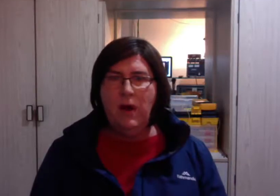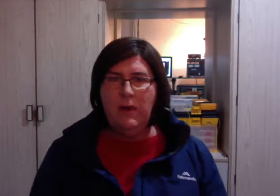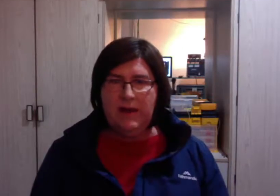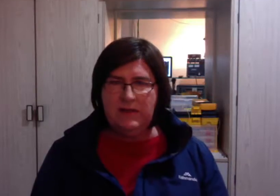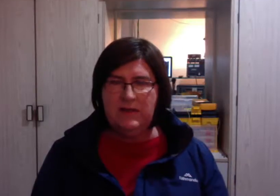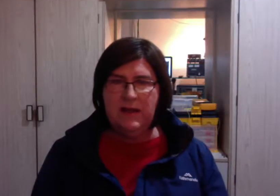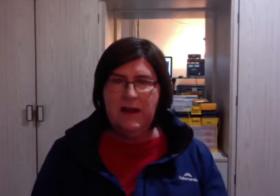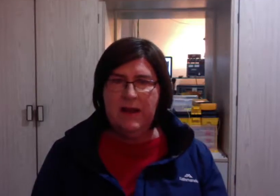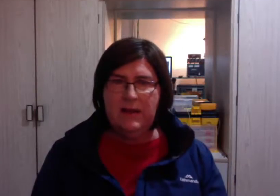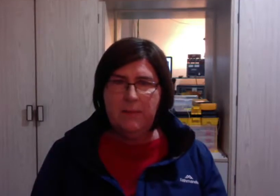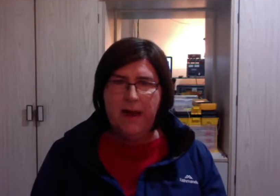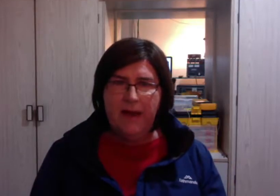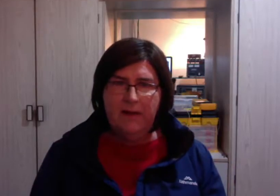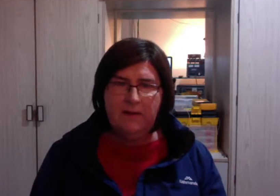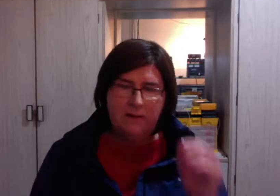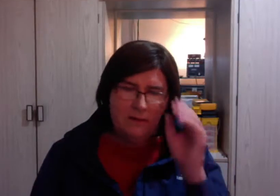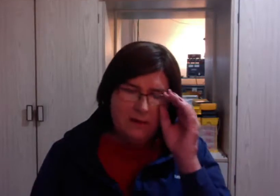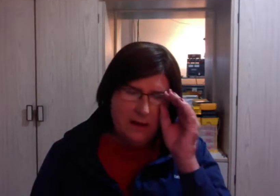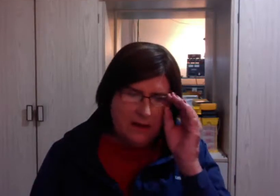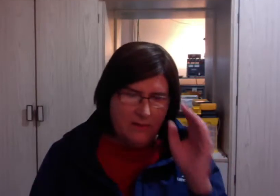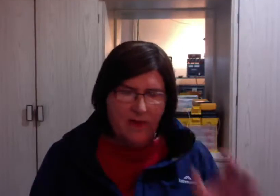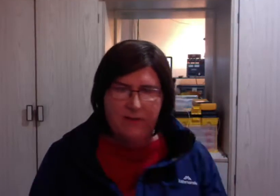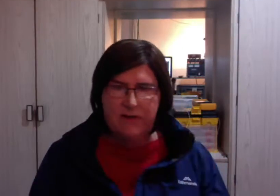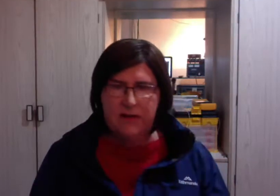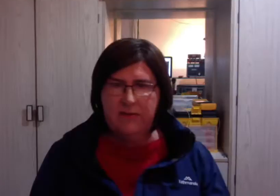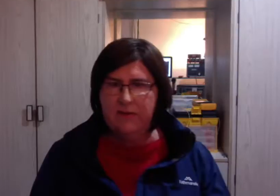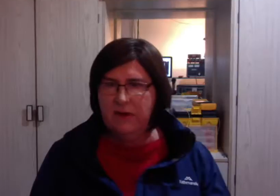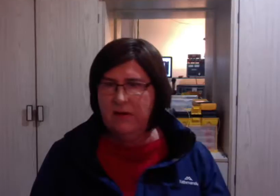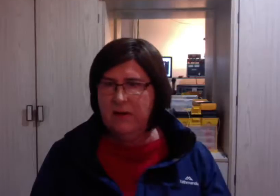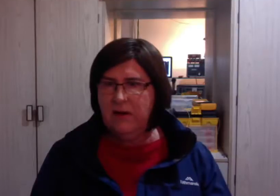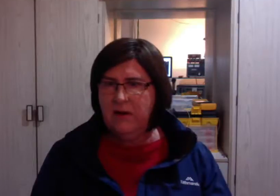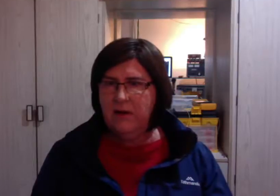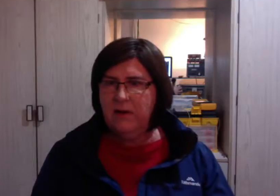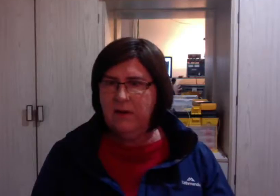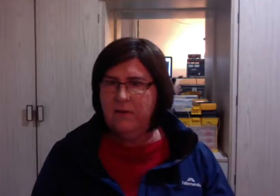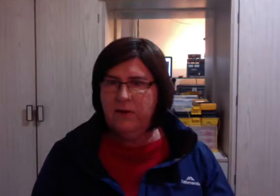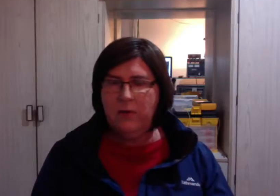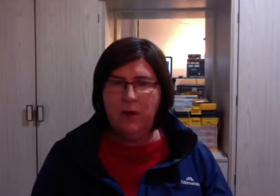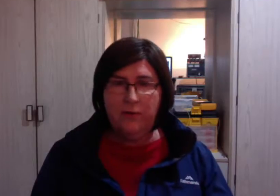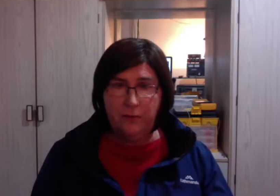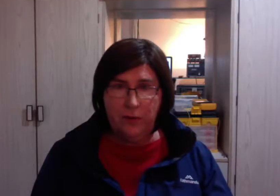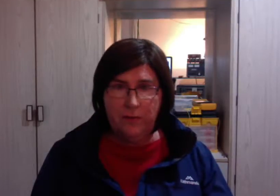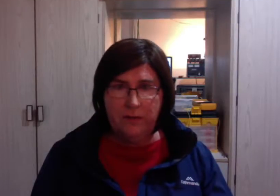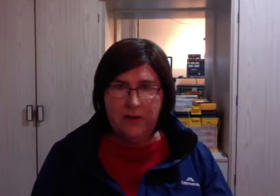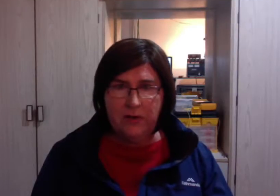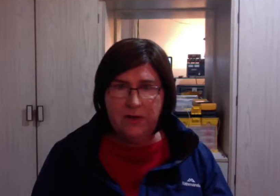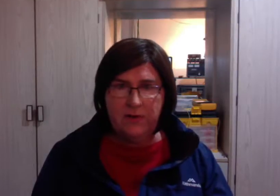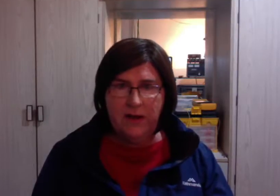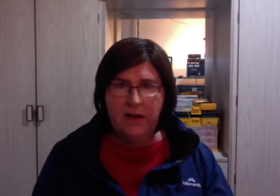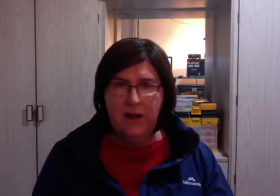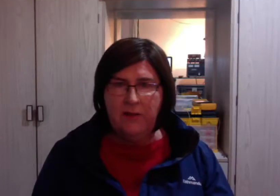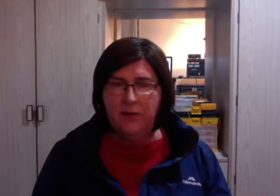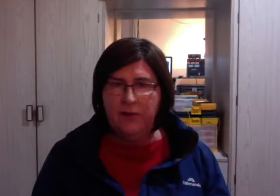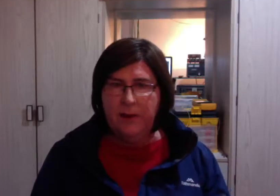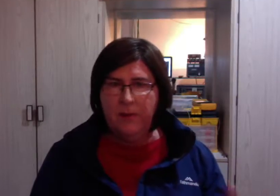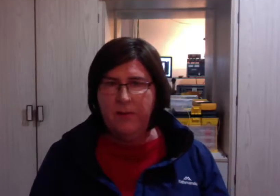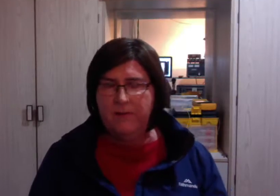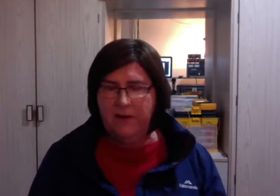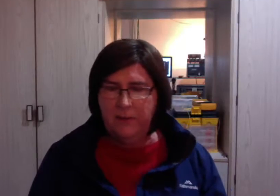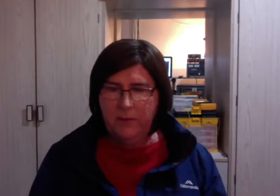will actually send out in the packs, and if I haven't done that for Kerry, for you, I'll make sure I do that. It's also up on my Facebook